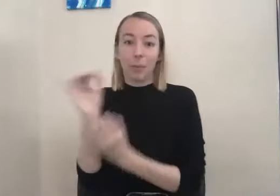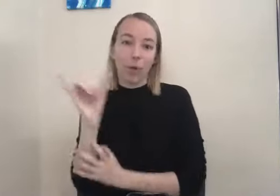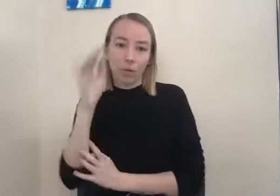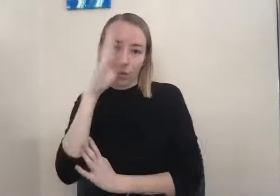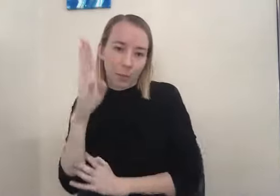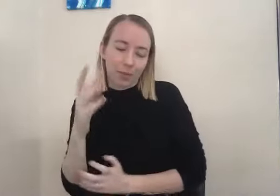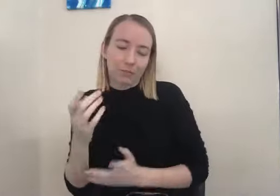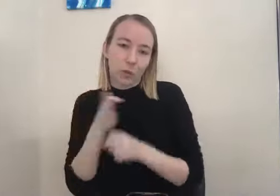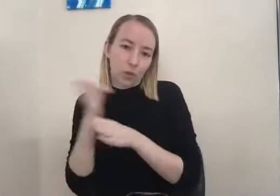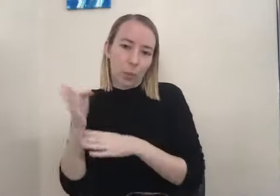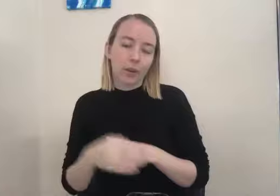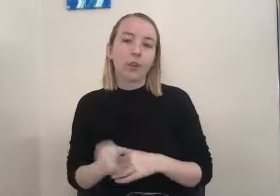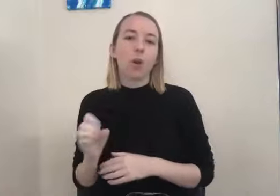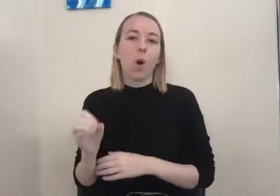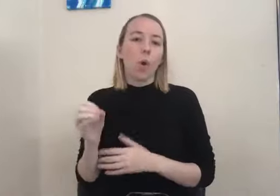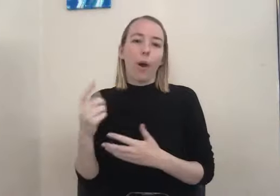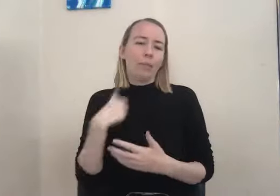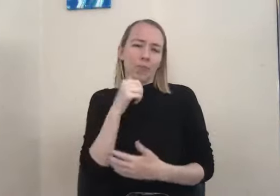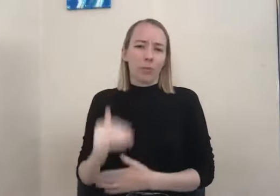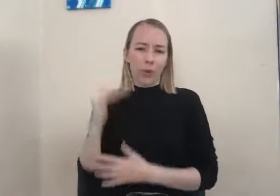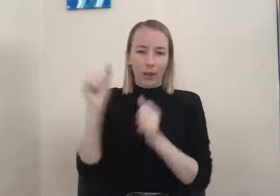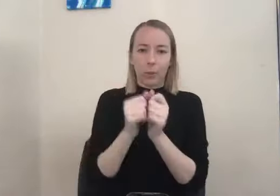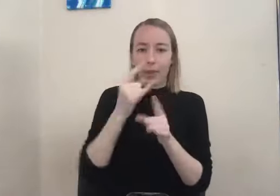asking me. I'm not too sure if I feel like that just now, but never mind.